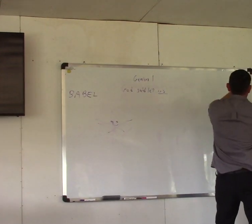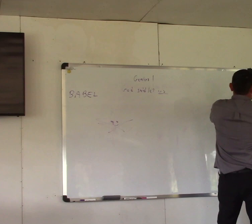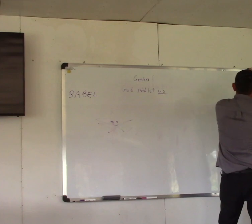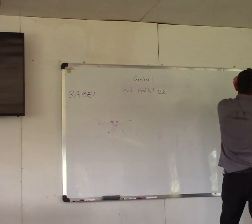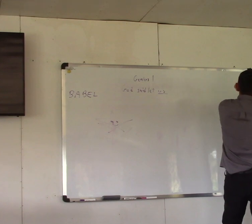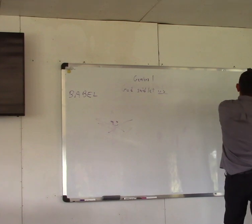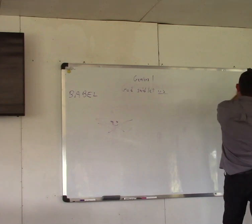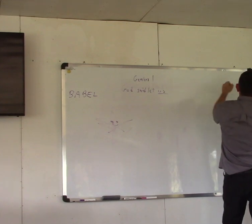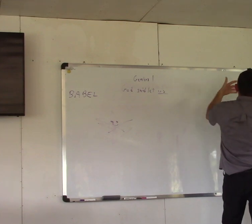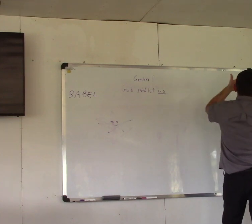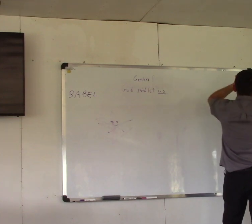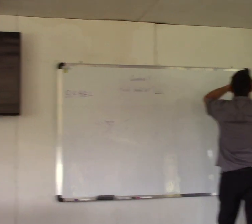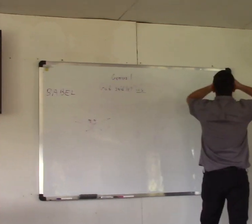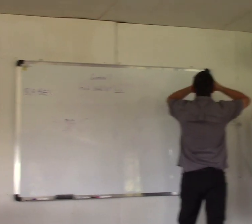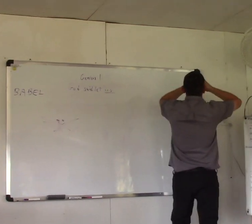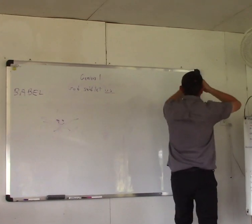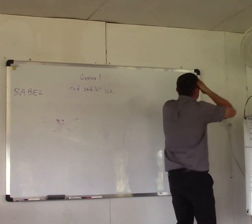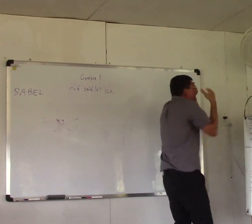Jesus, save.